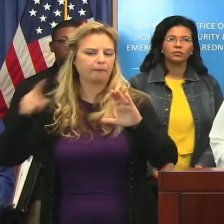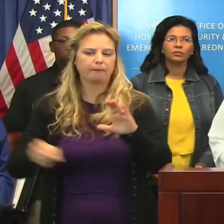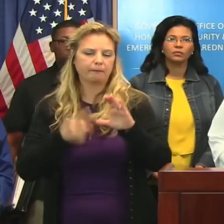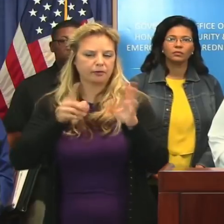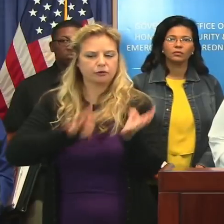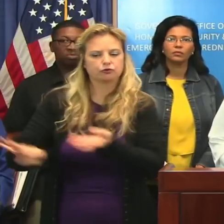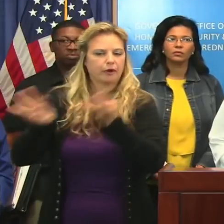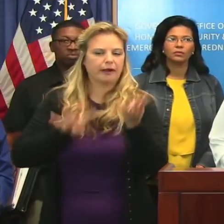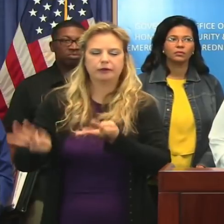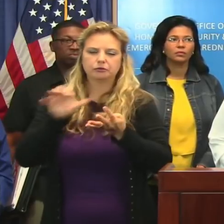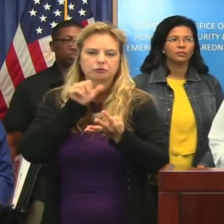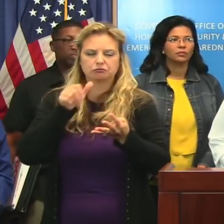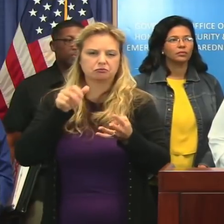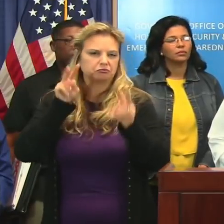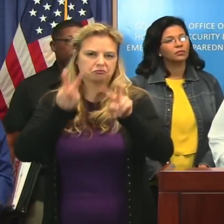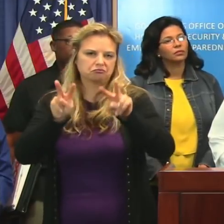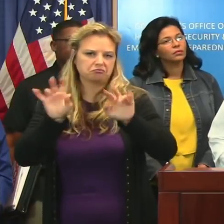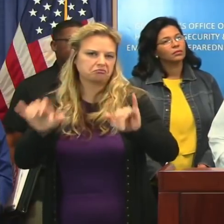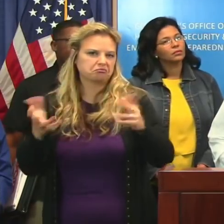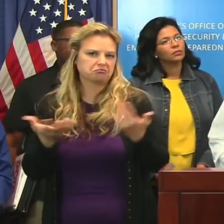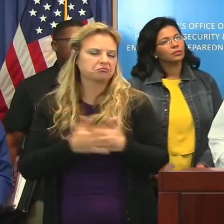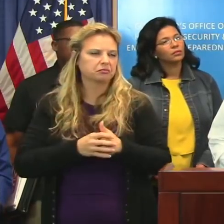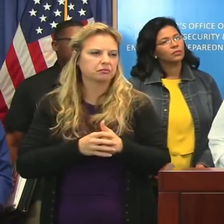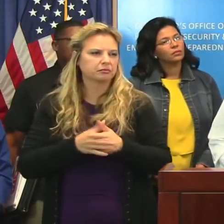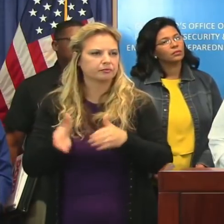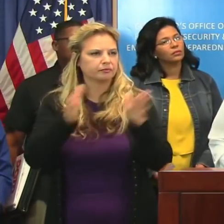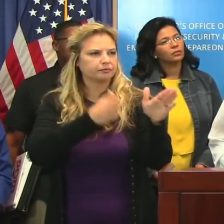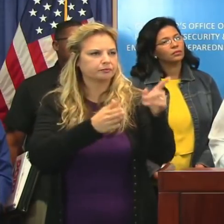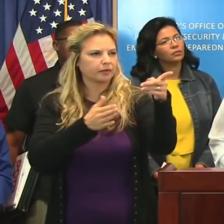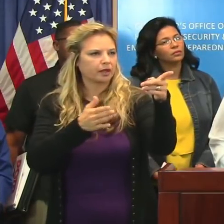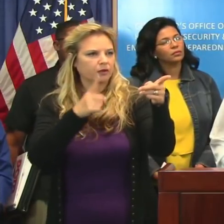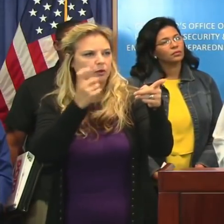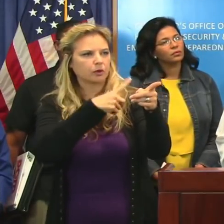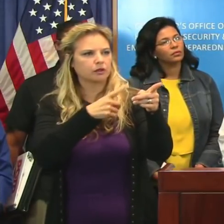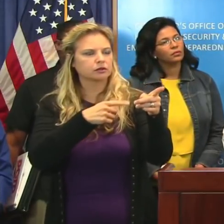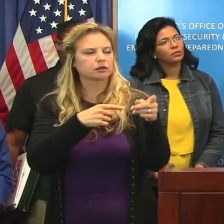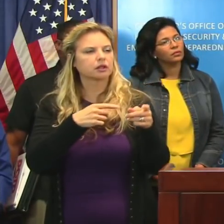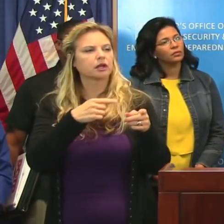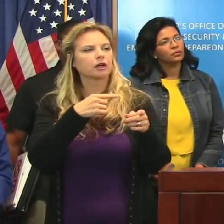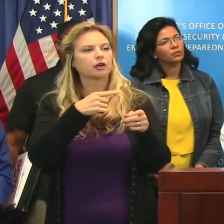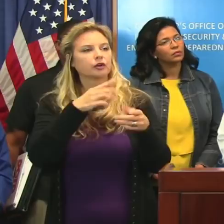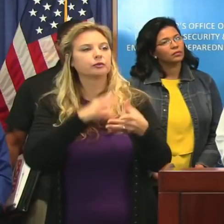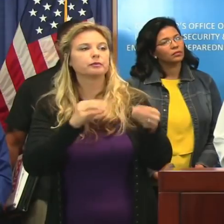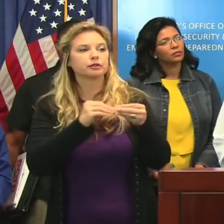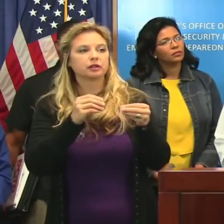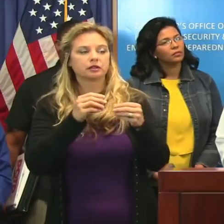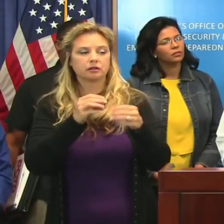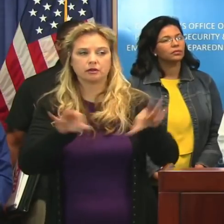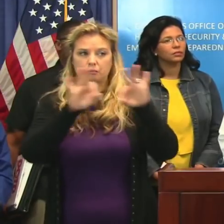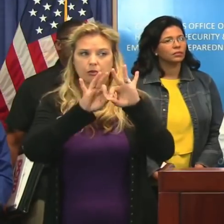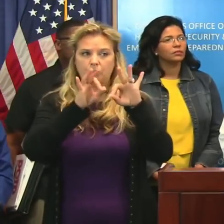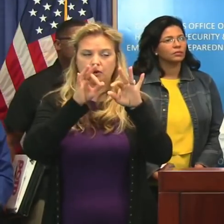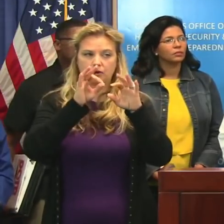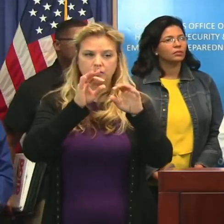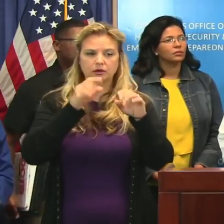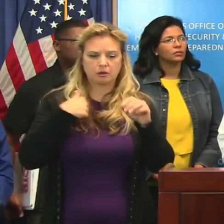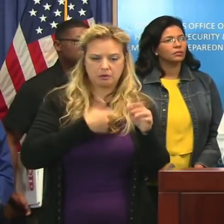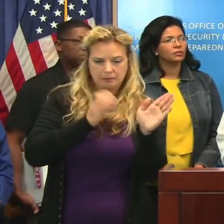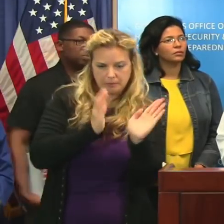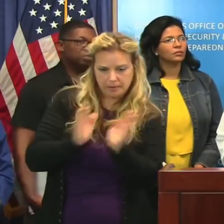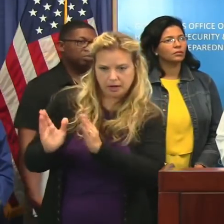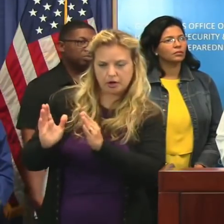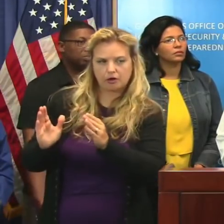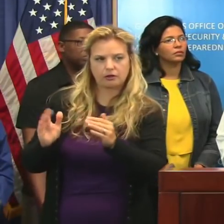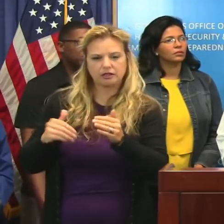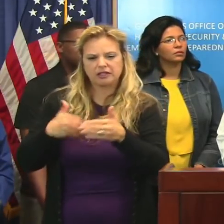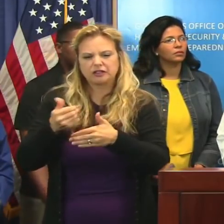Any other questions? Yes, sir. Governor, you mentioned it was important to go ahead and get prepared in these next several hours. Why is it important to